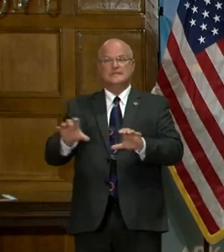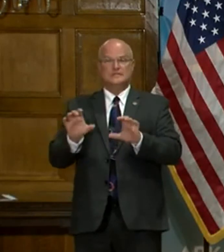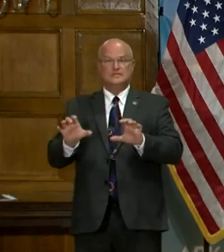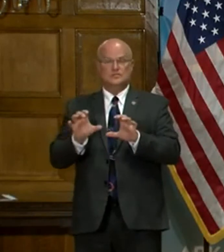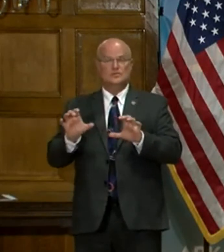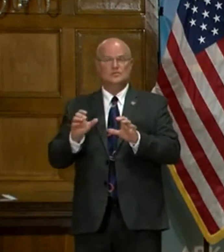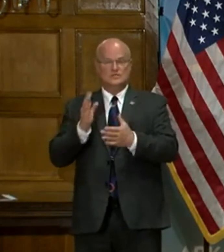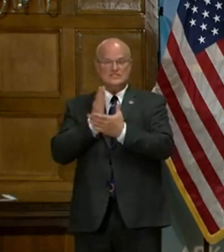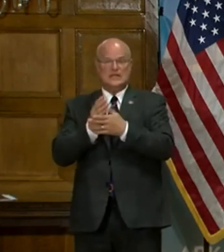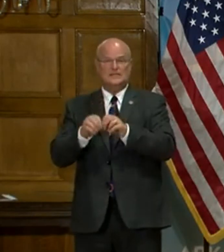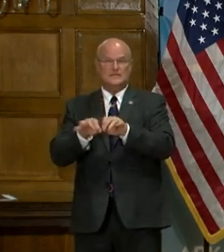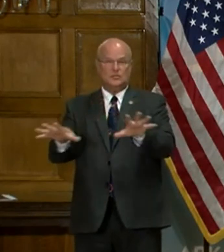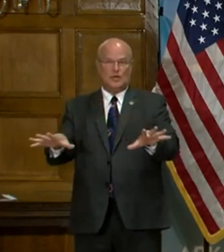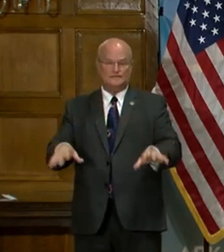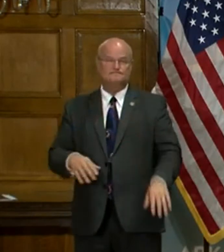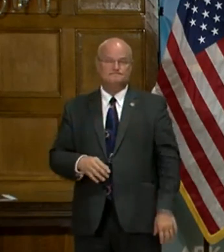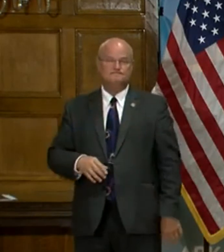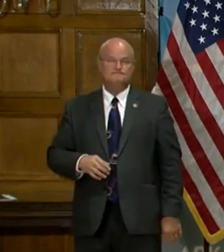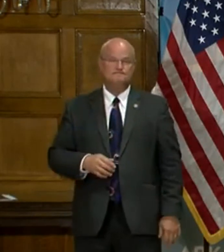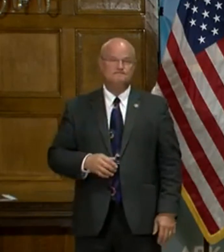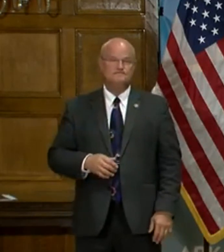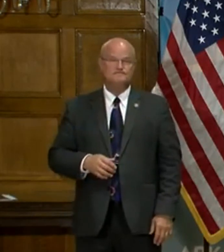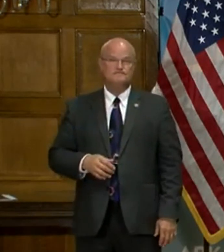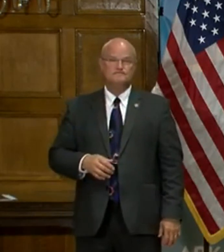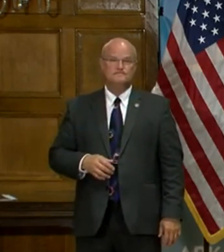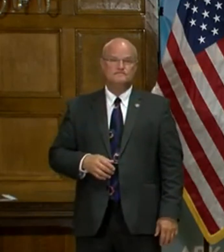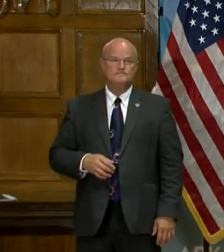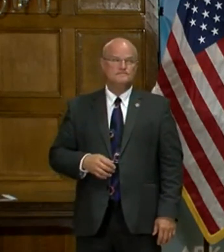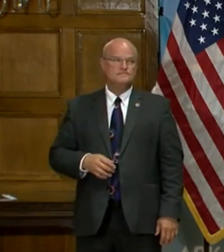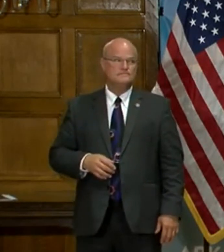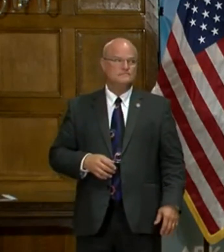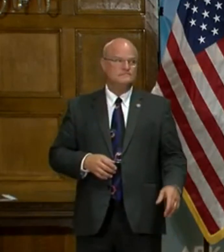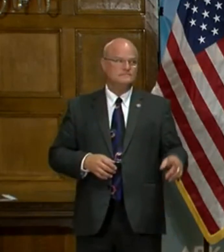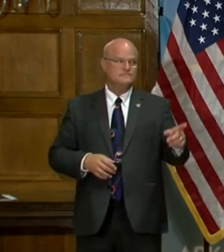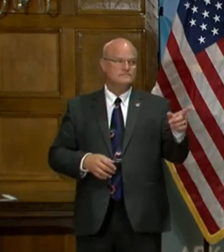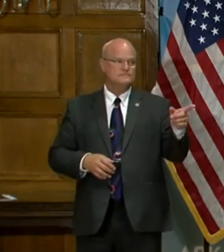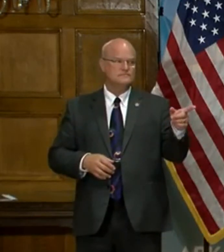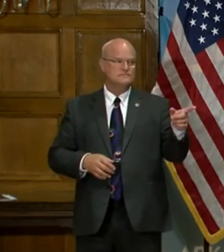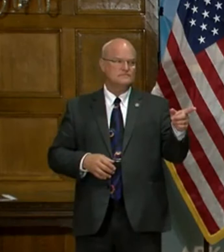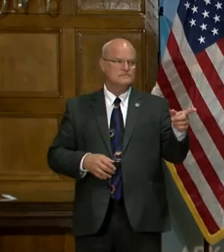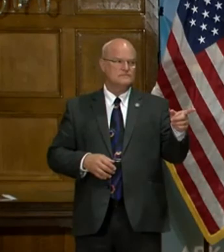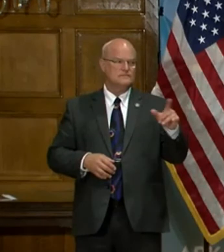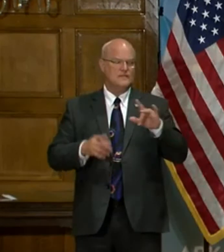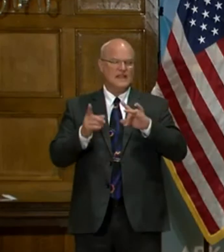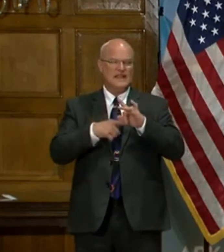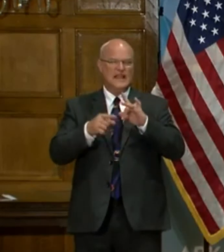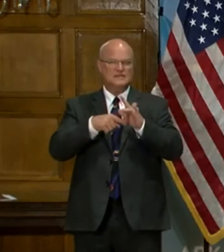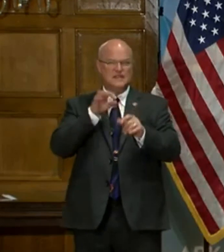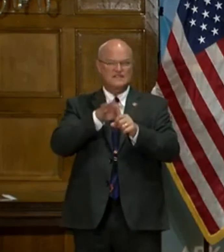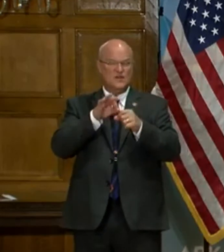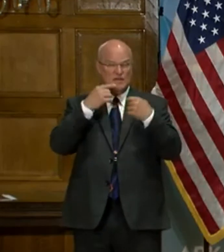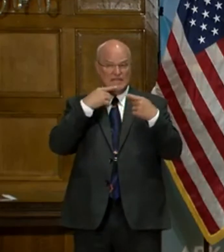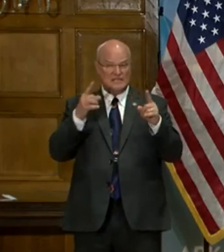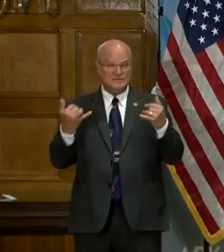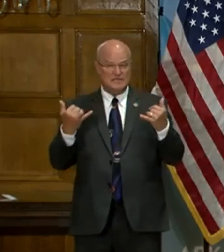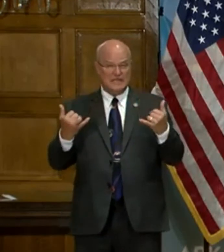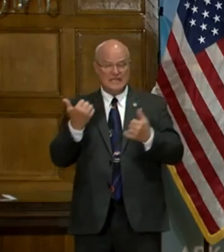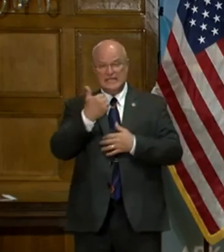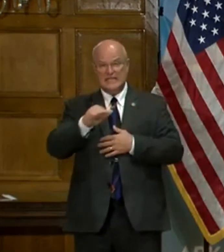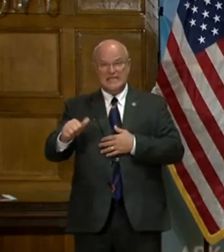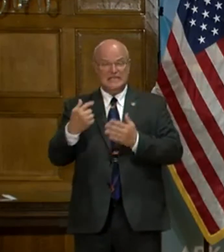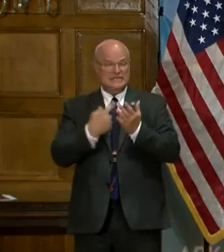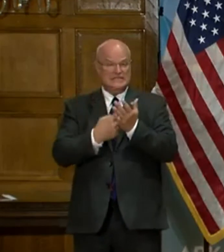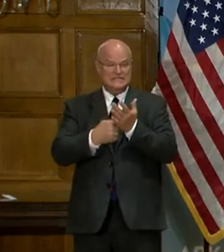to do to stop the spread. On the absentee voting announcement today, is there